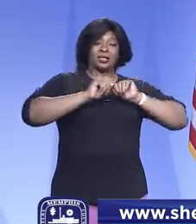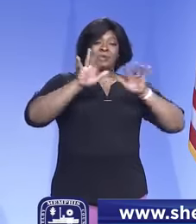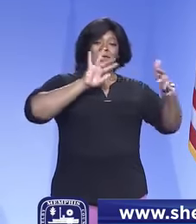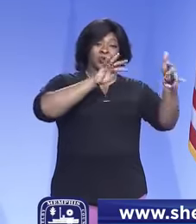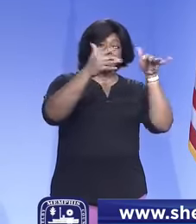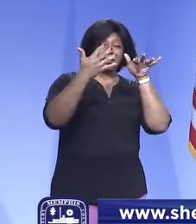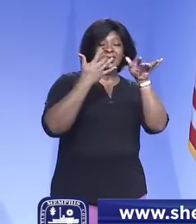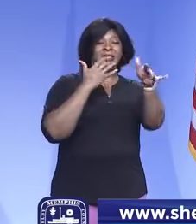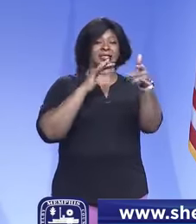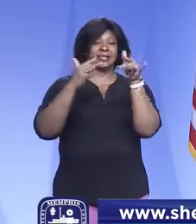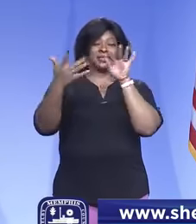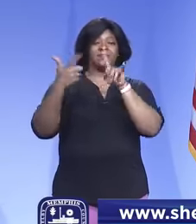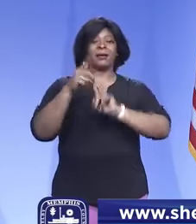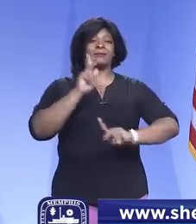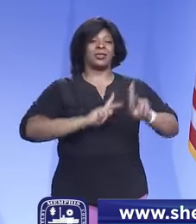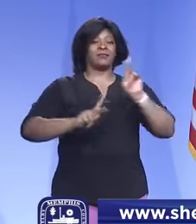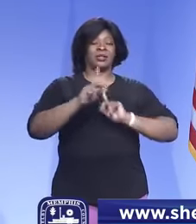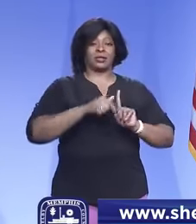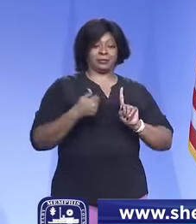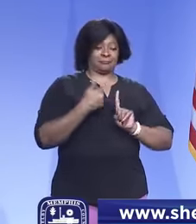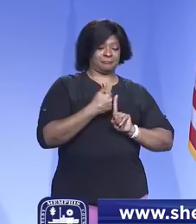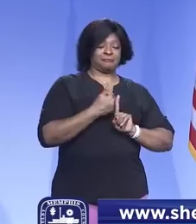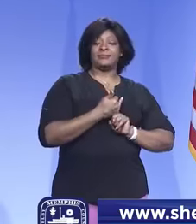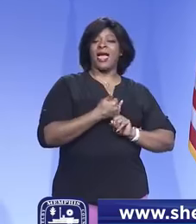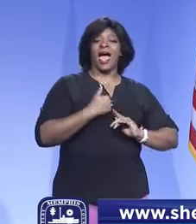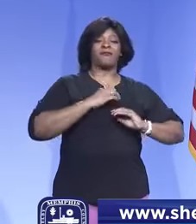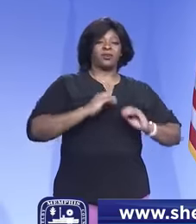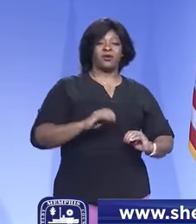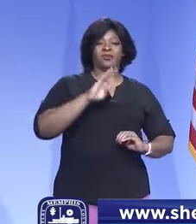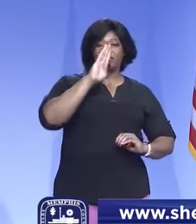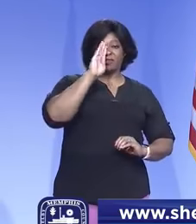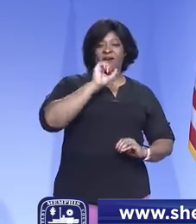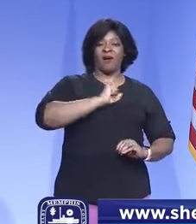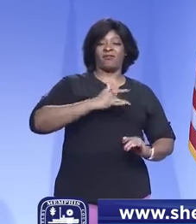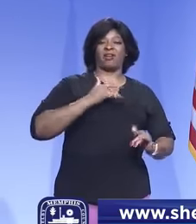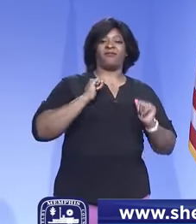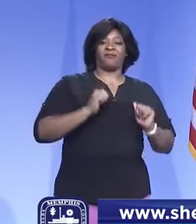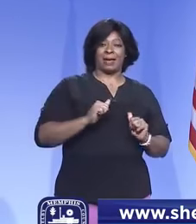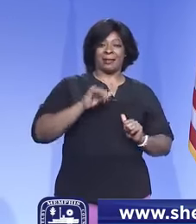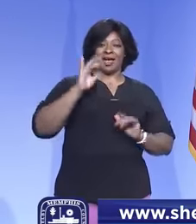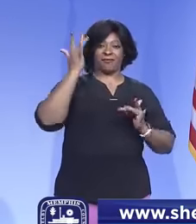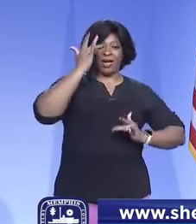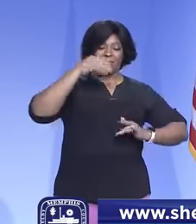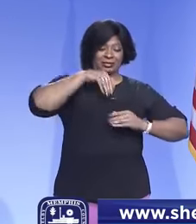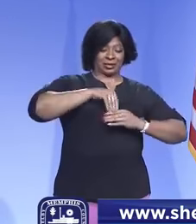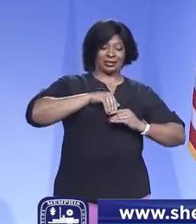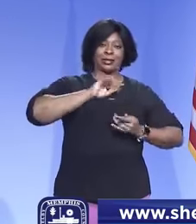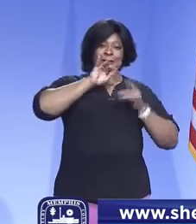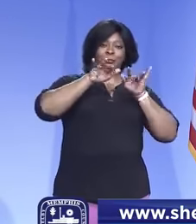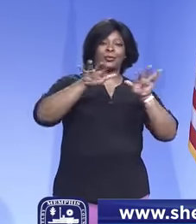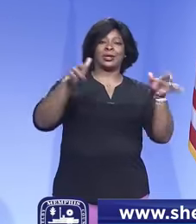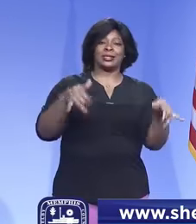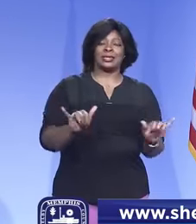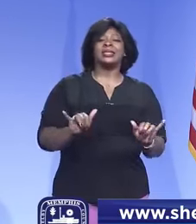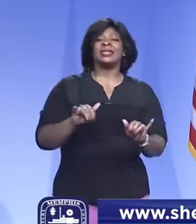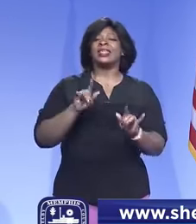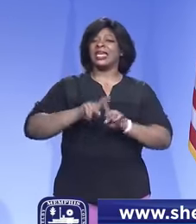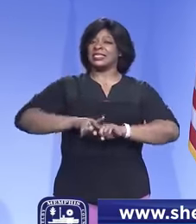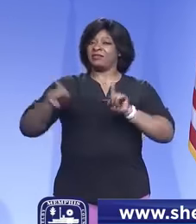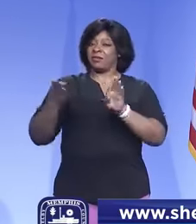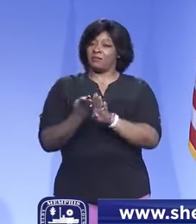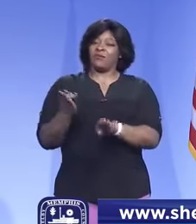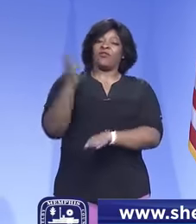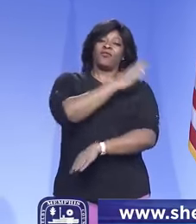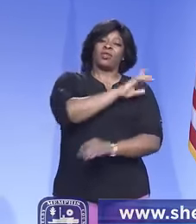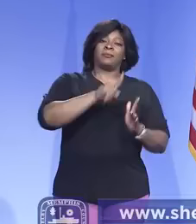and transmission from individuals who are asymptomatic. And that is much different than the very early part of our